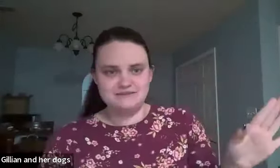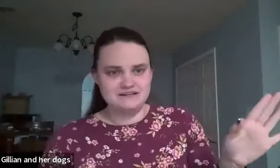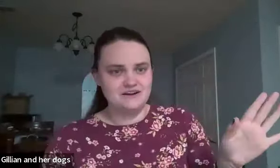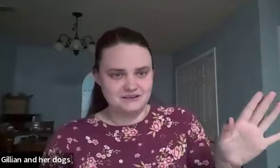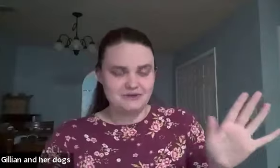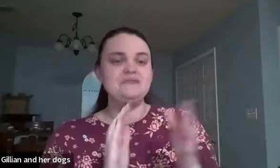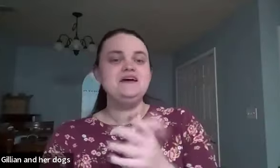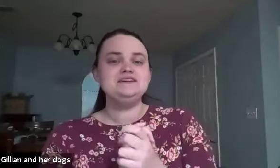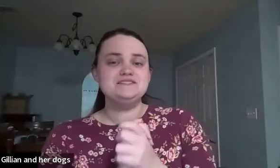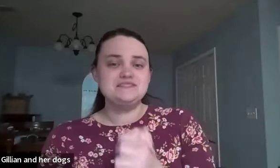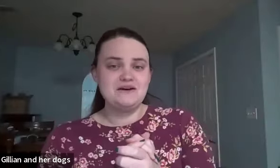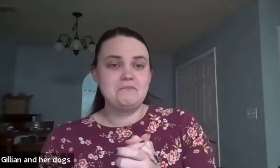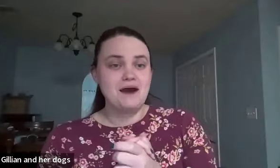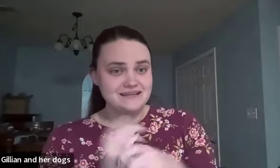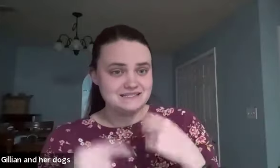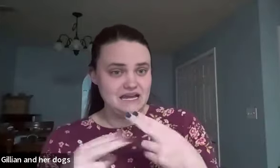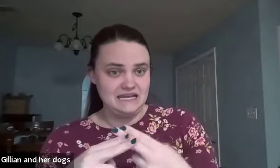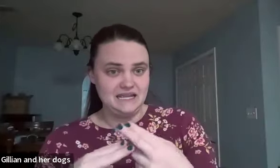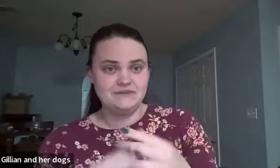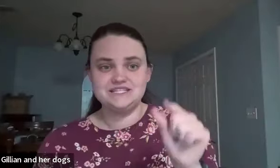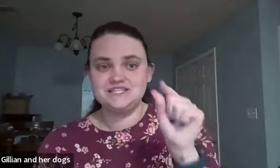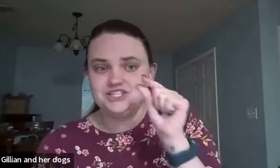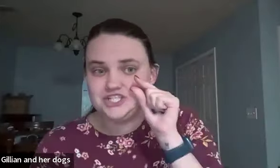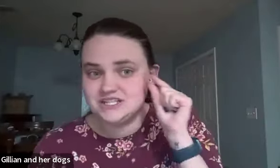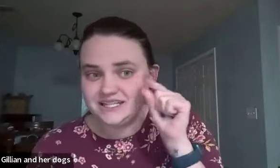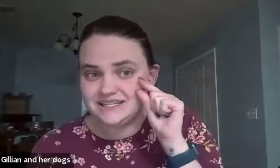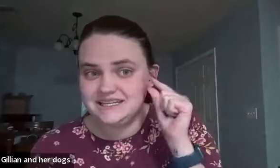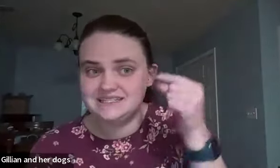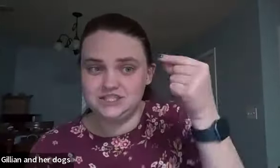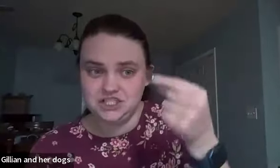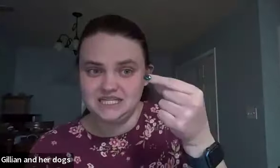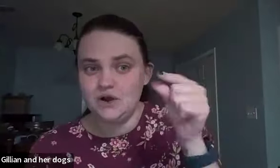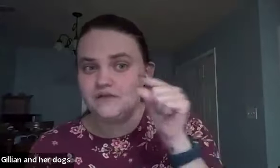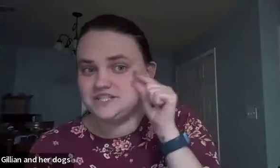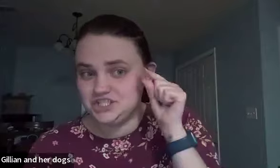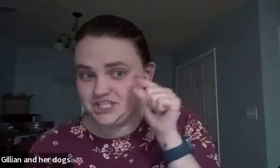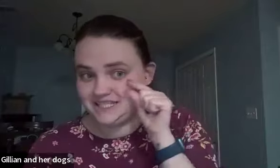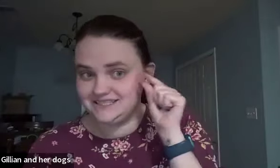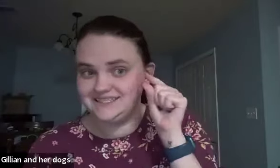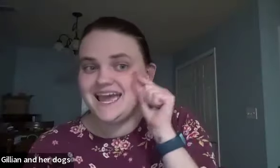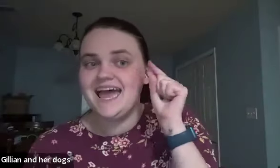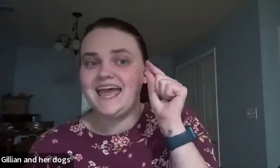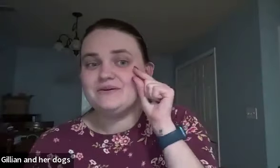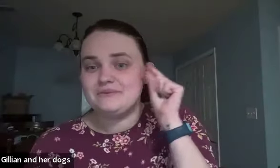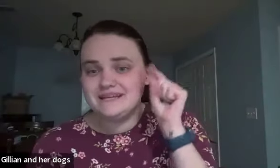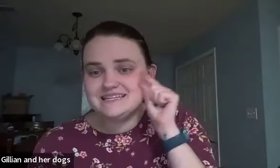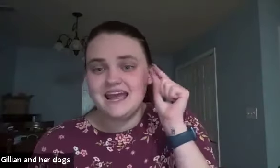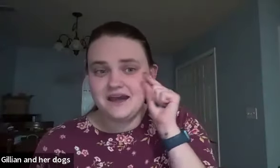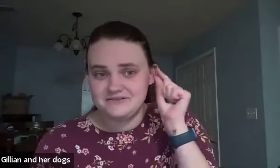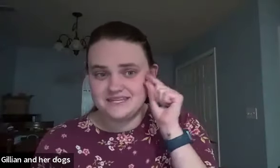idea what I was talking about. So my sign name is Jillian. It's a G on the cheek. And the reason I have this